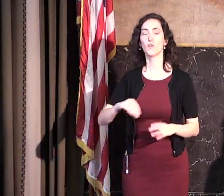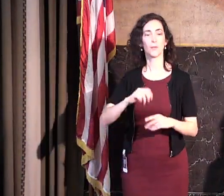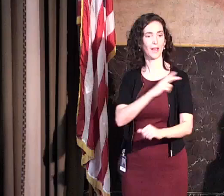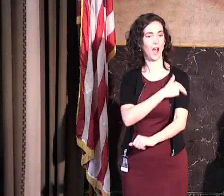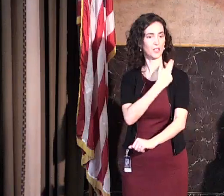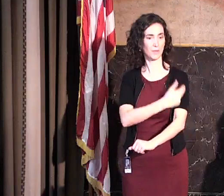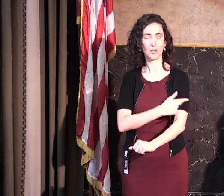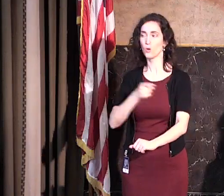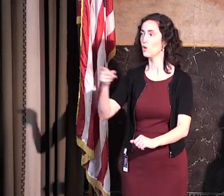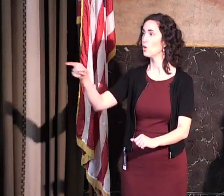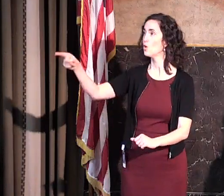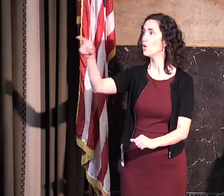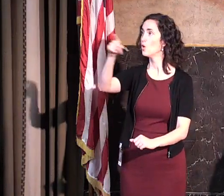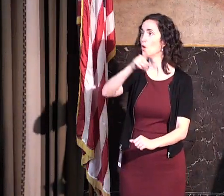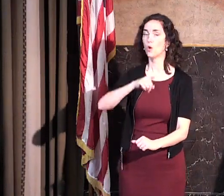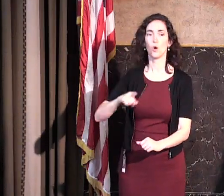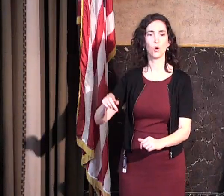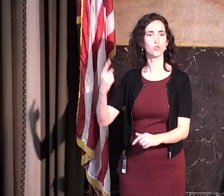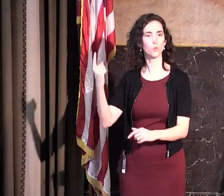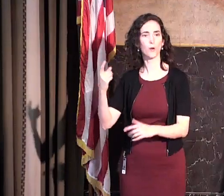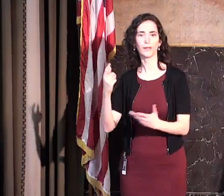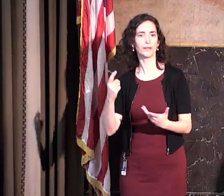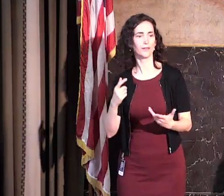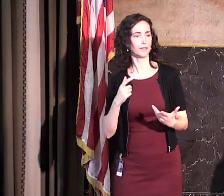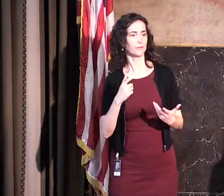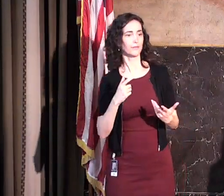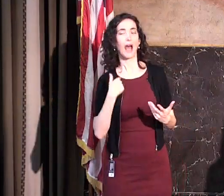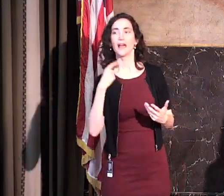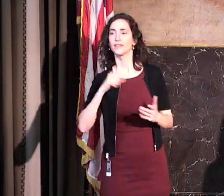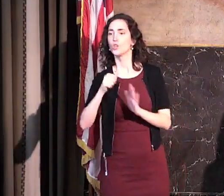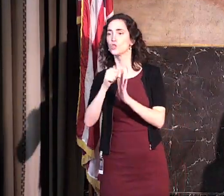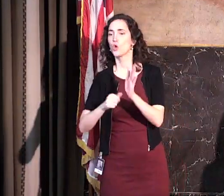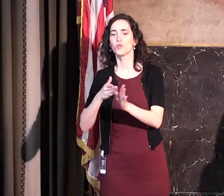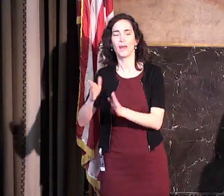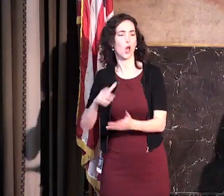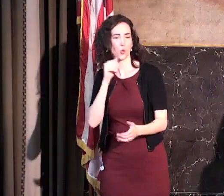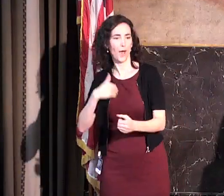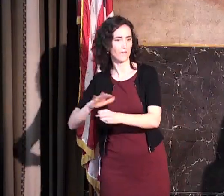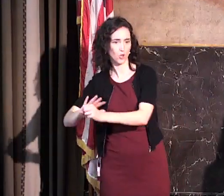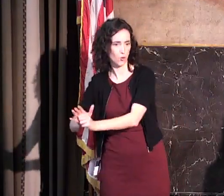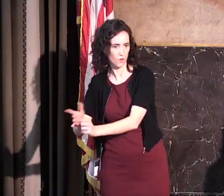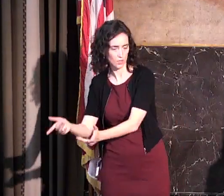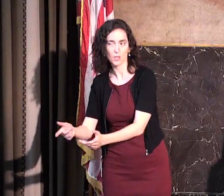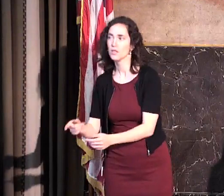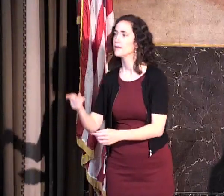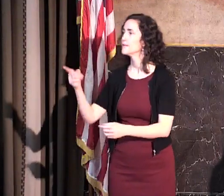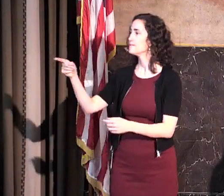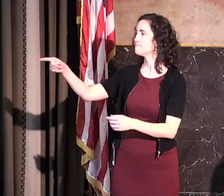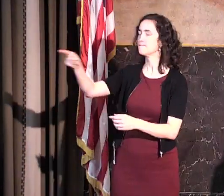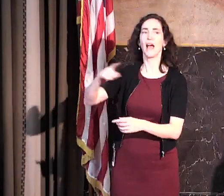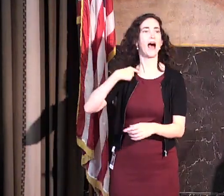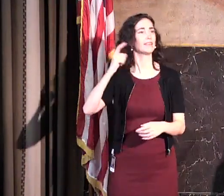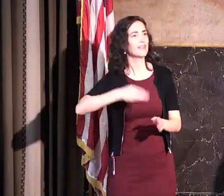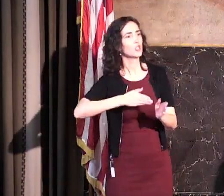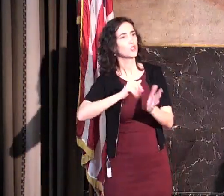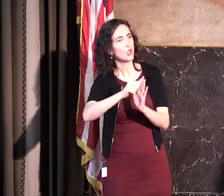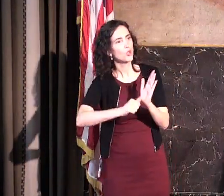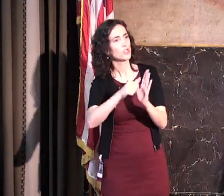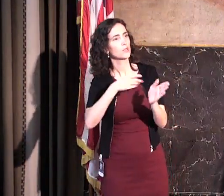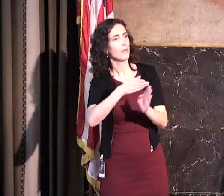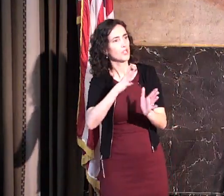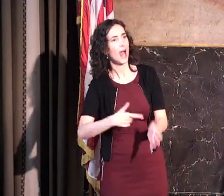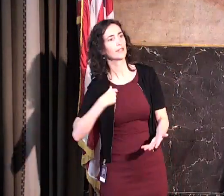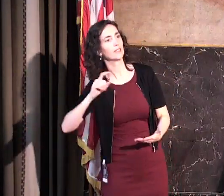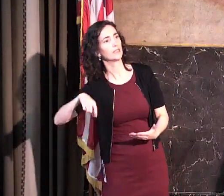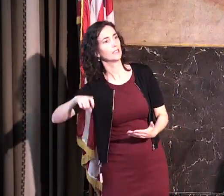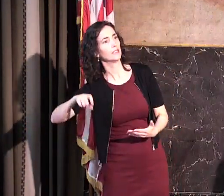not have coronavirus, who needed a specialist, a surgical specialist. They called 40 hospitals. They got told no by everybody. That patient sat